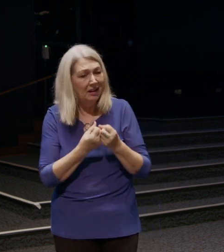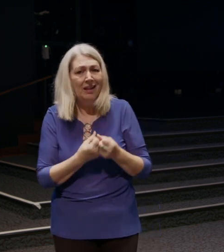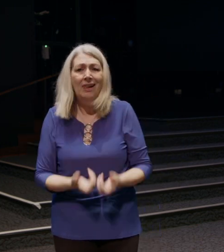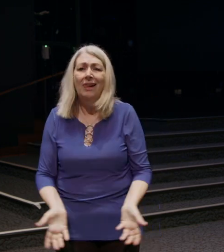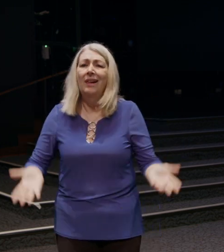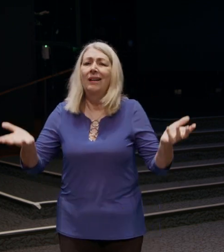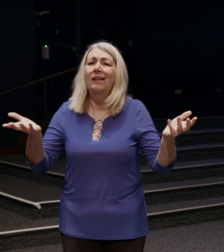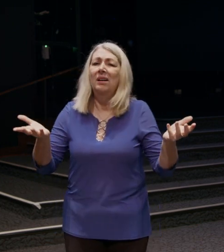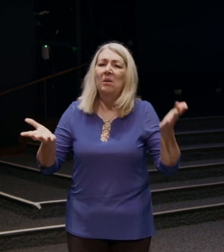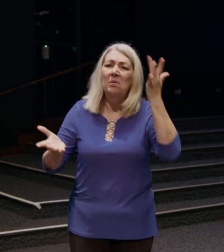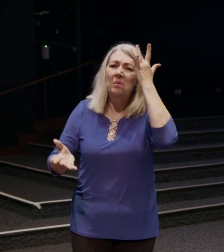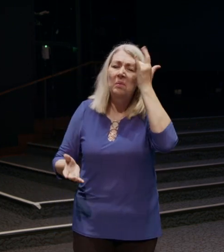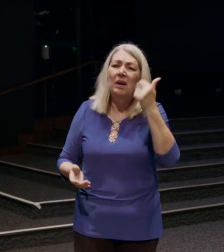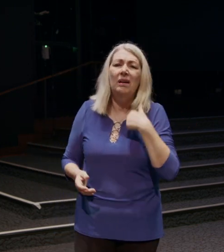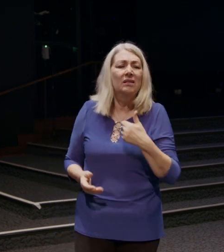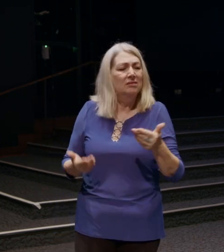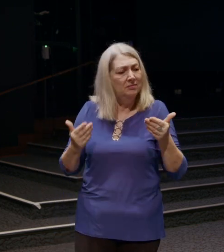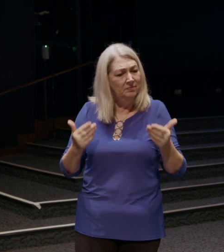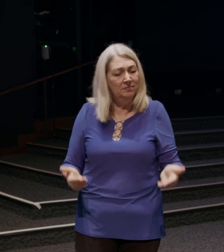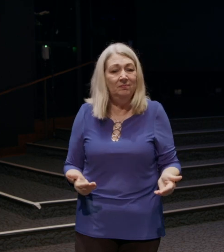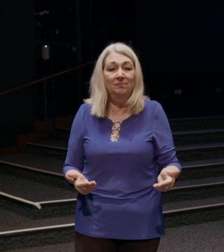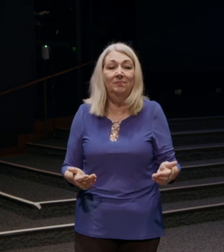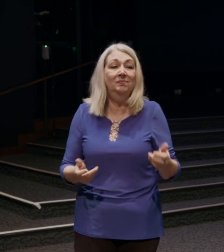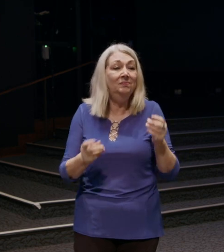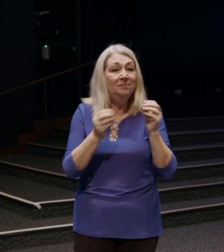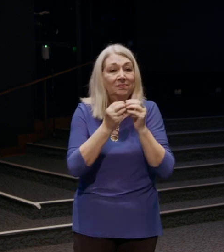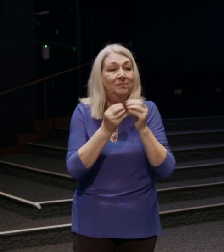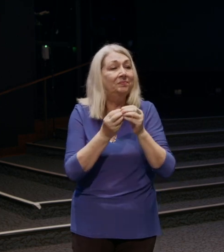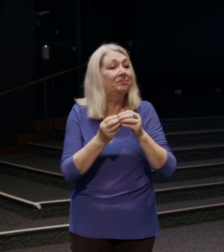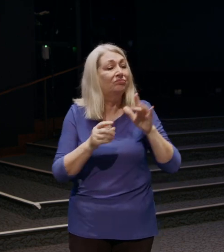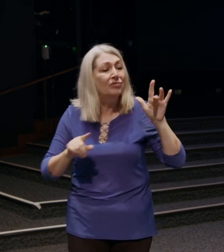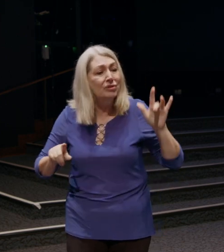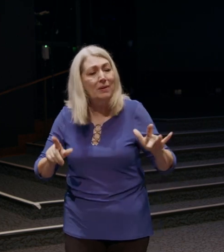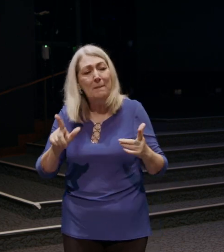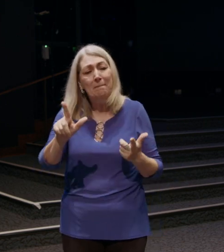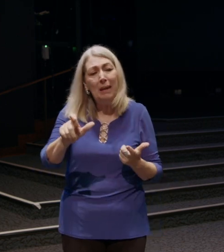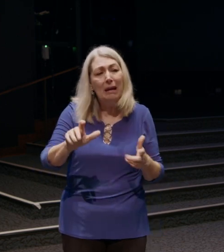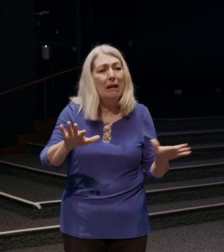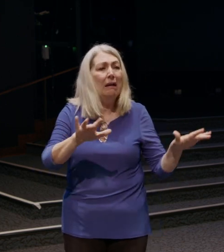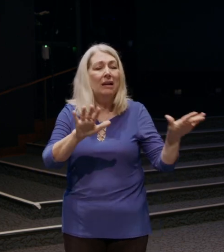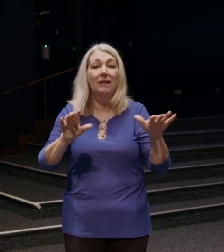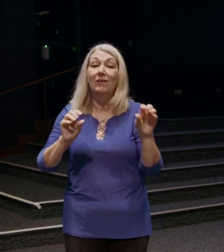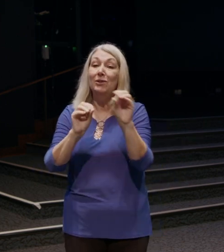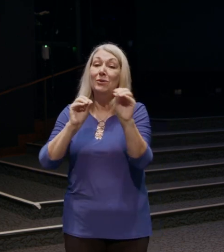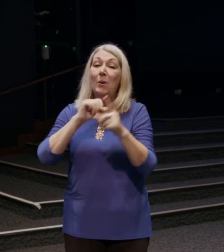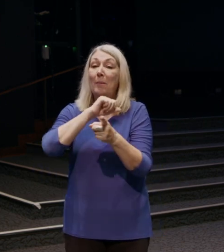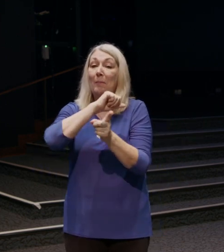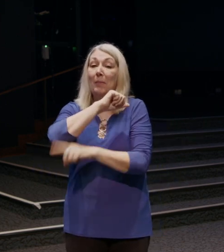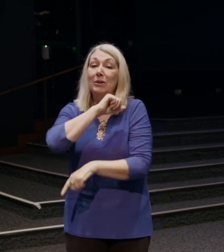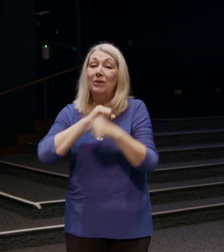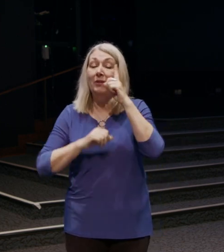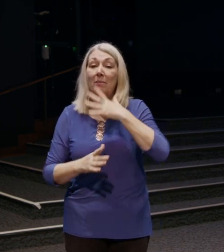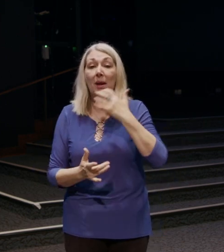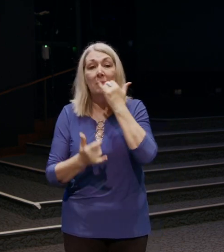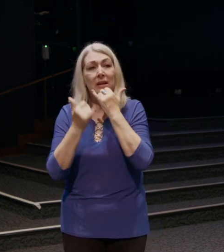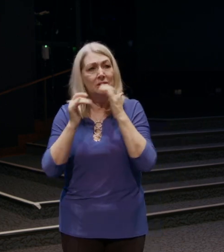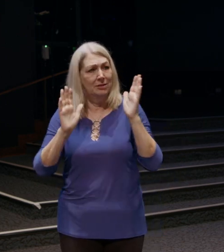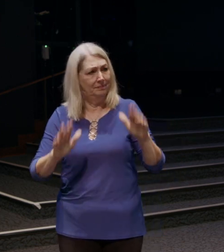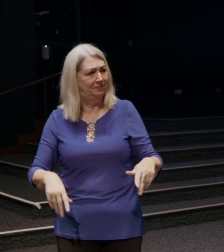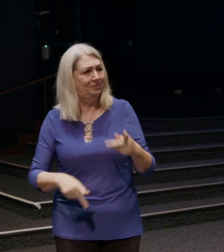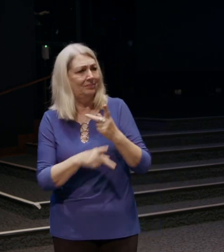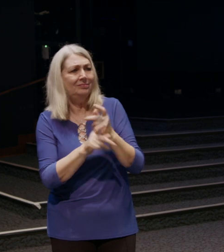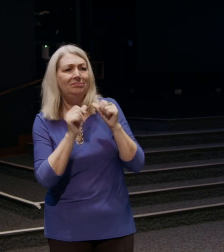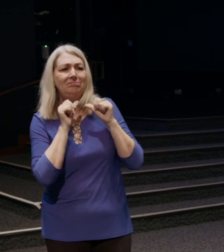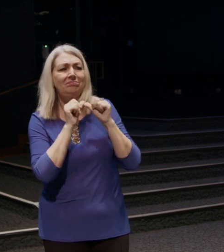what's to keep me from driving however I want? If there's no consequence for my blunders, well, then blunder